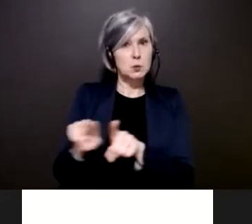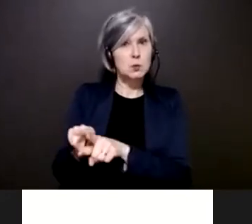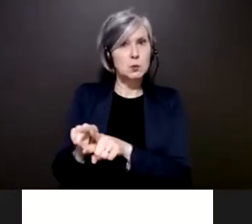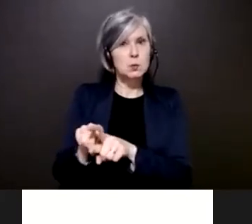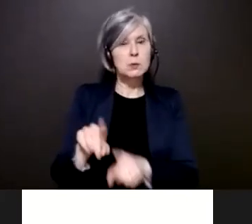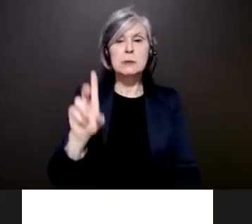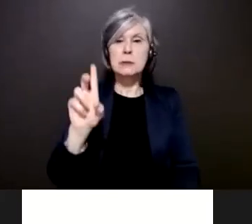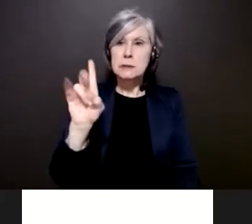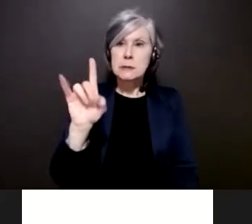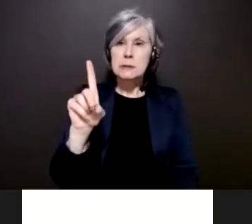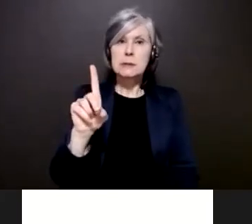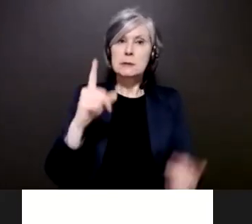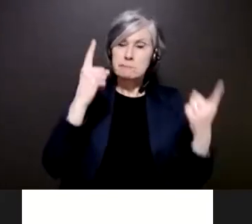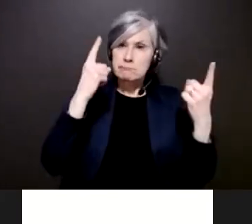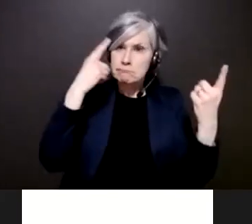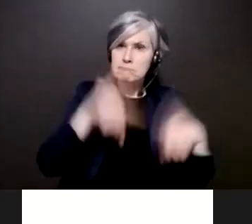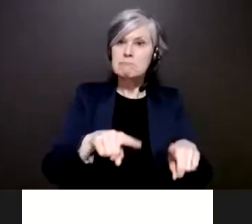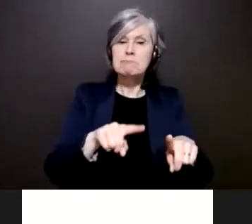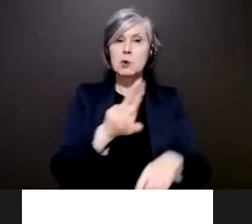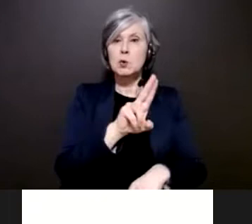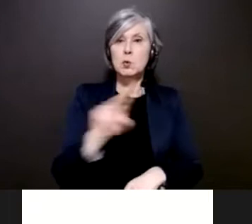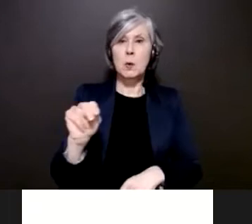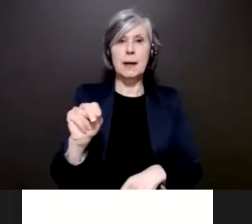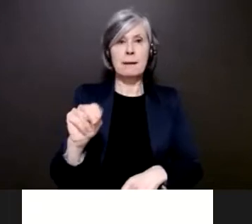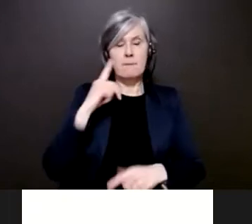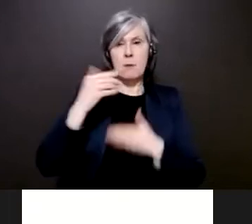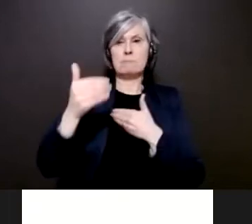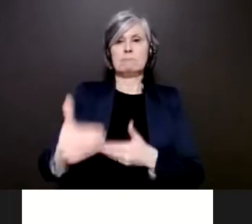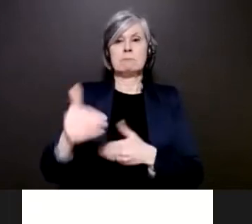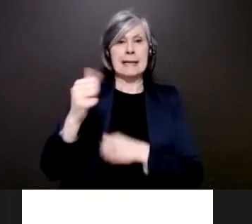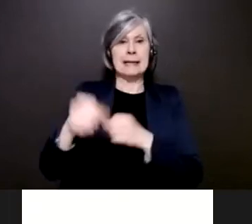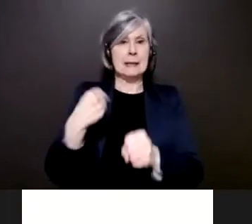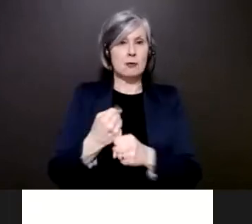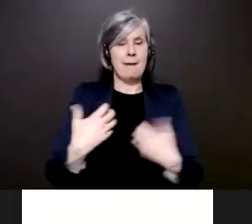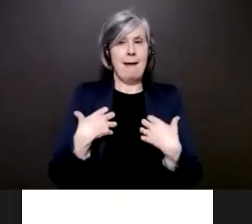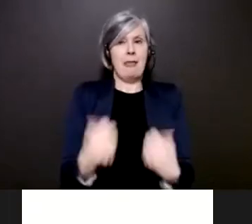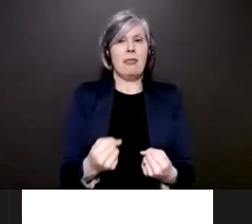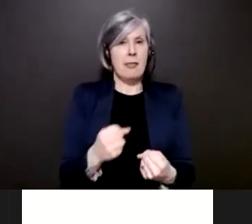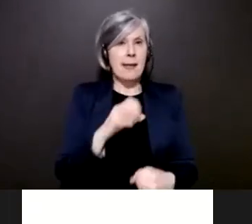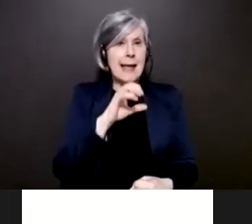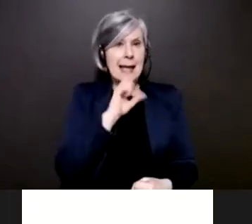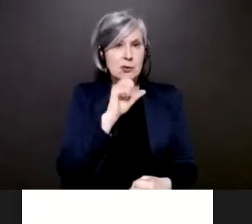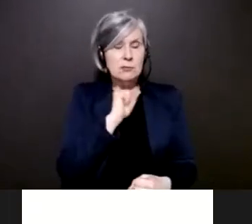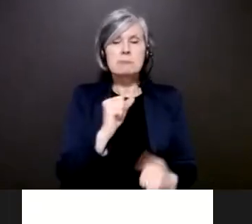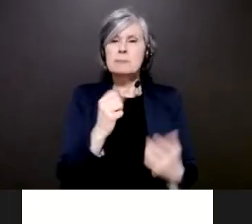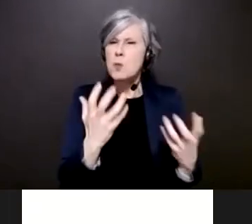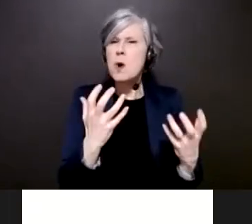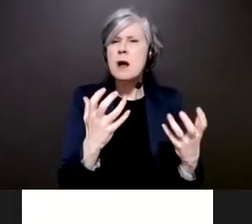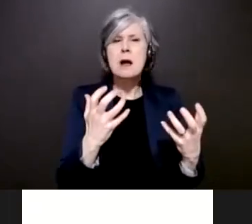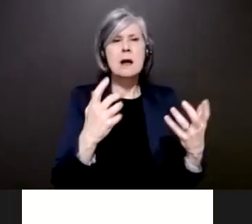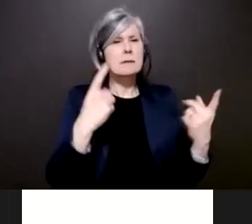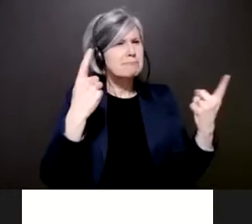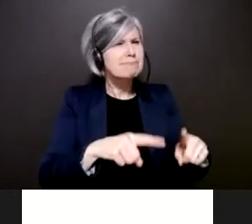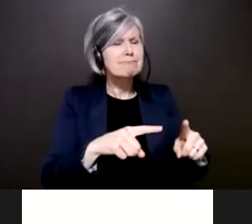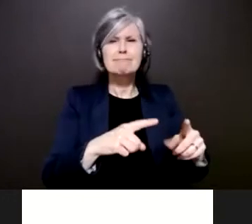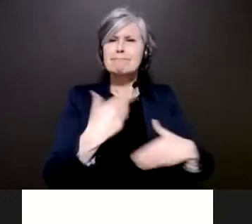of Healthy Aging, called for a national action to fight ageism. More inclusive policies and laws, structures,